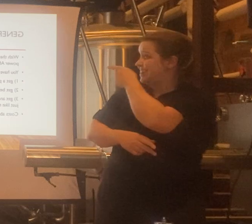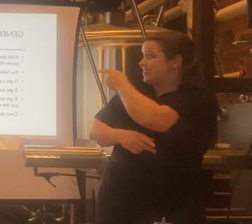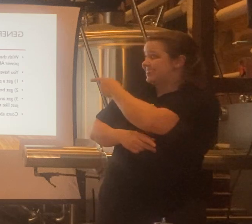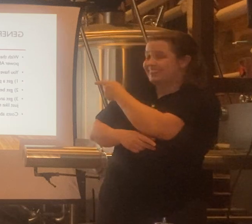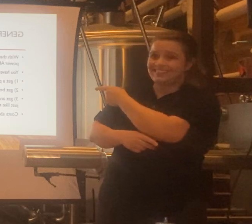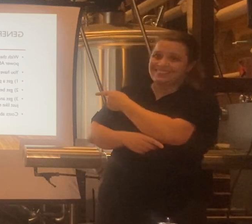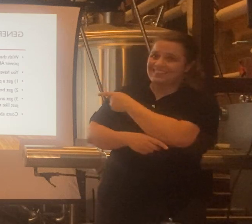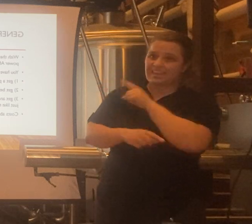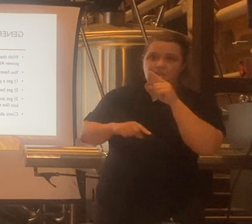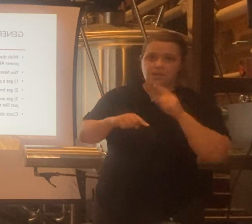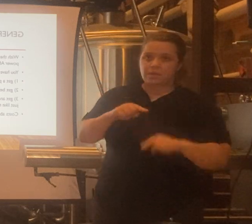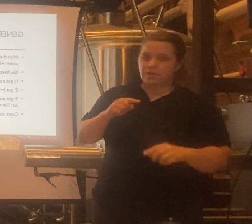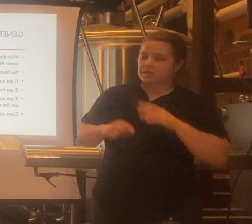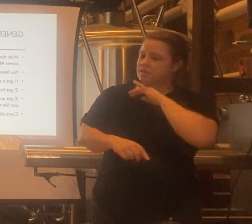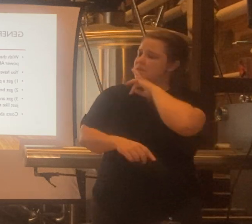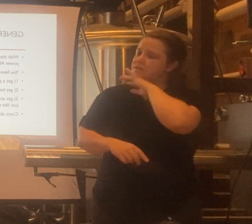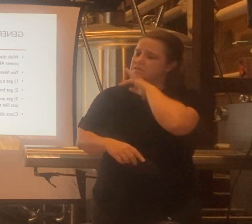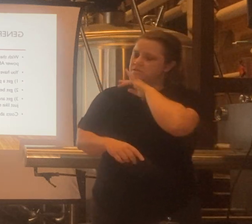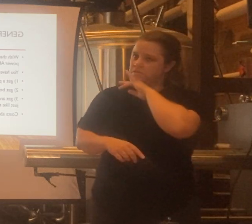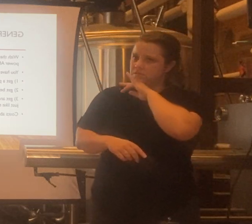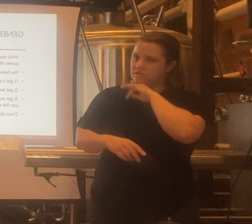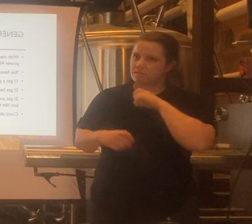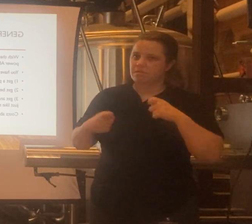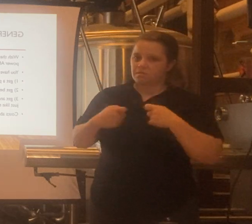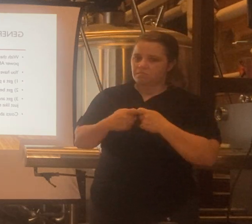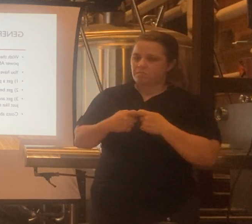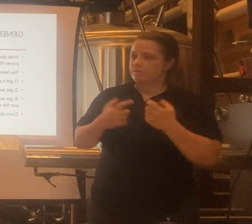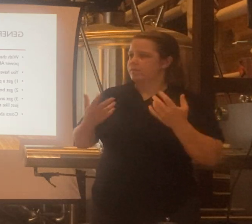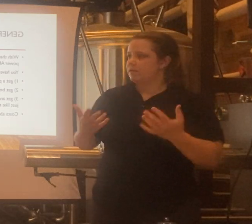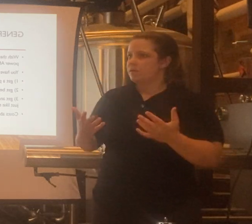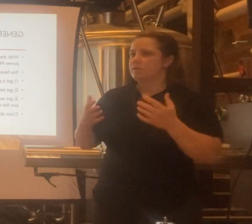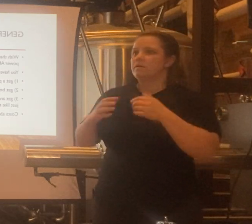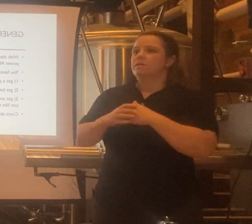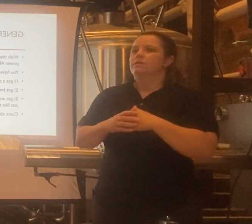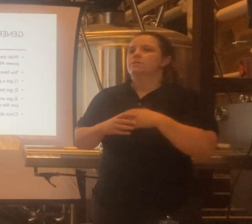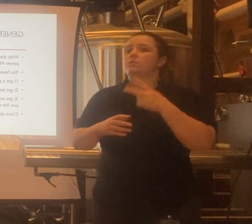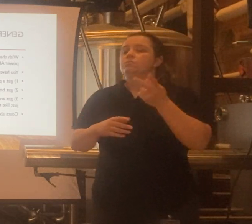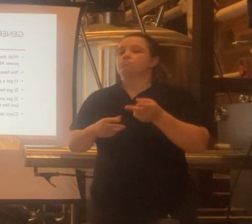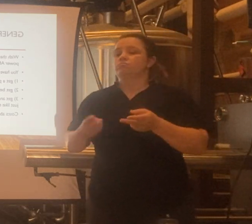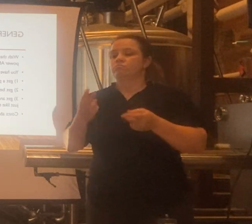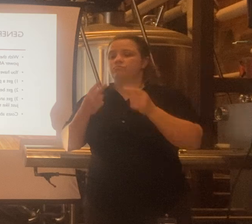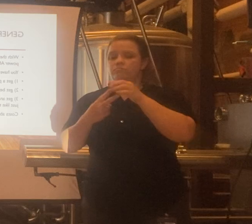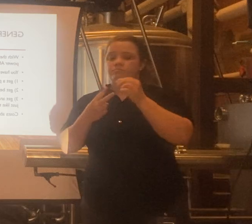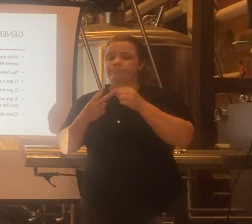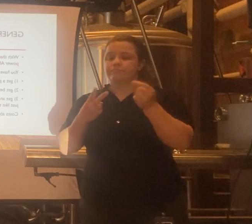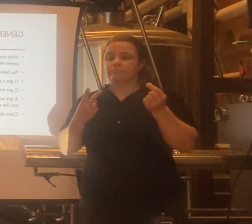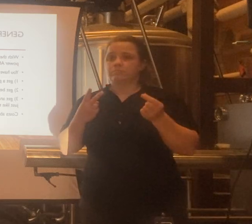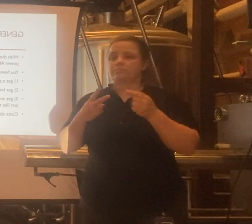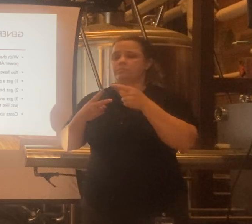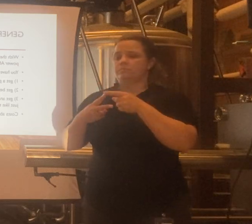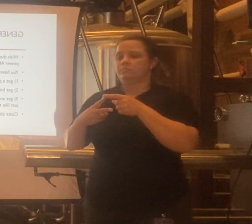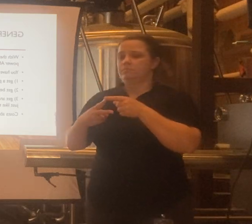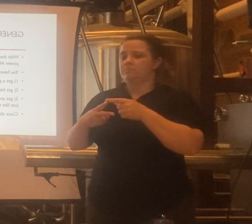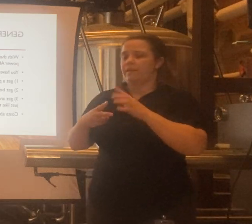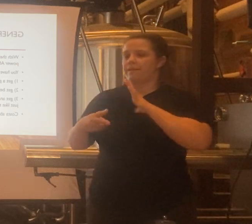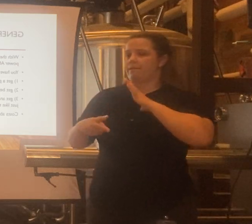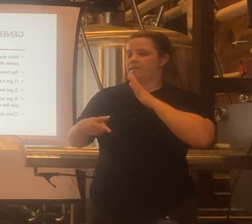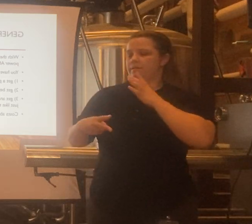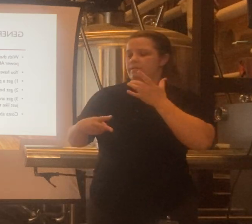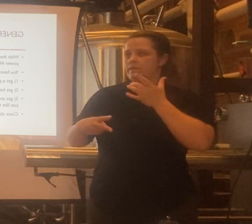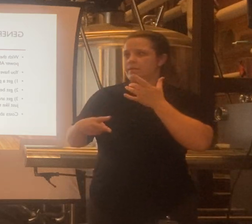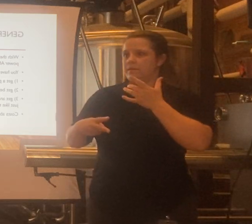are there. And so you have 2 choices to make this better. You can buy a fancy power conditioner. They're